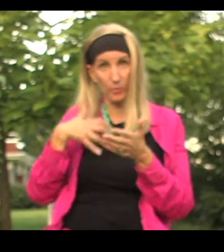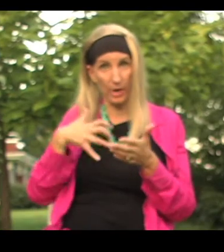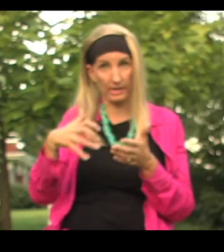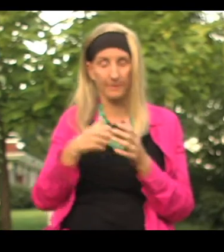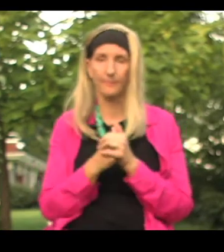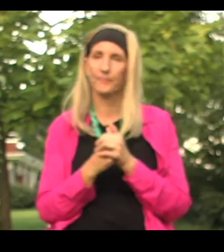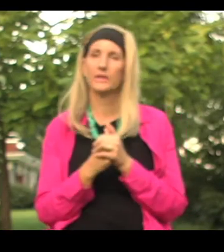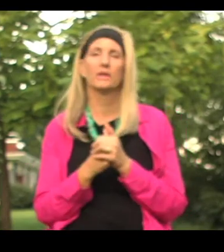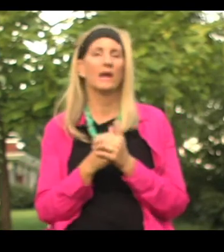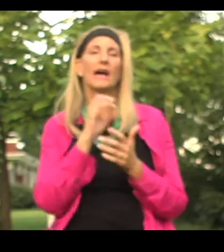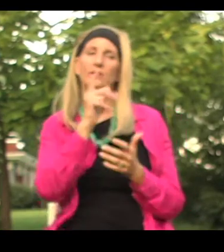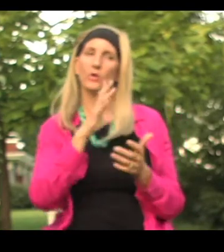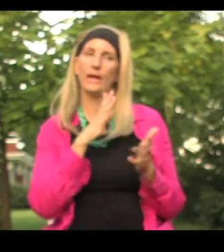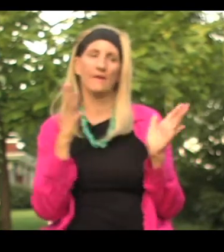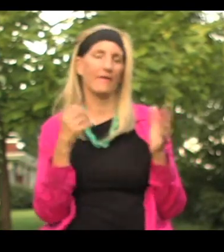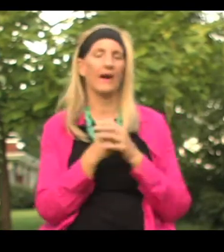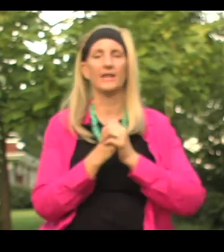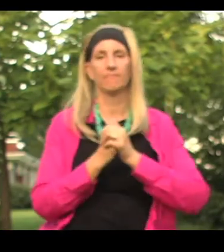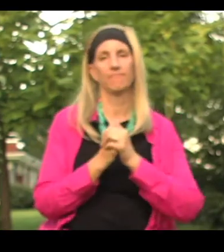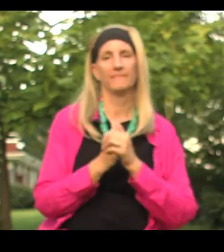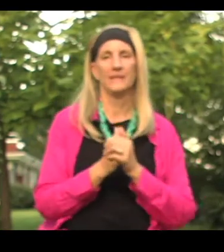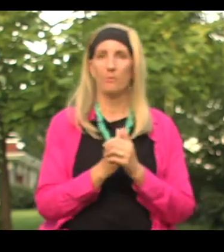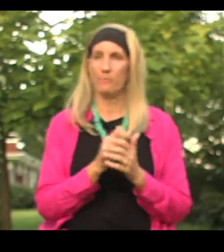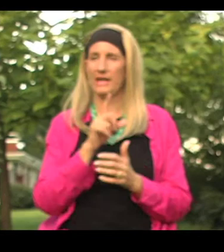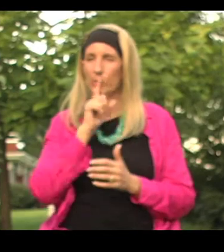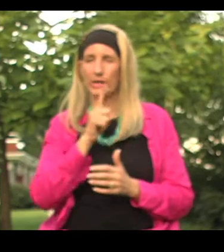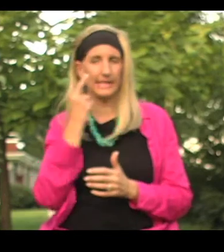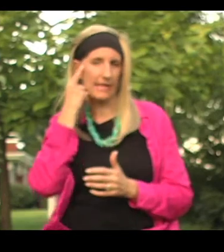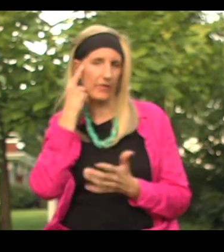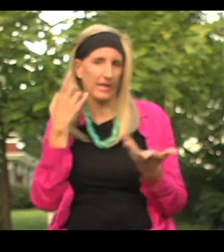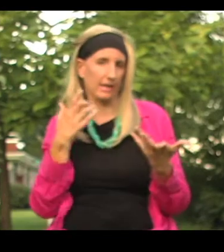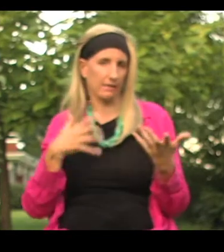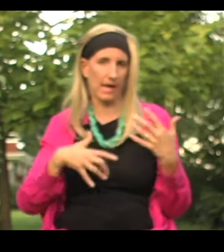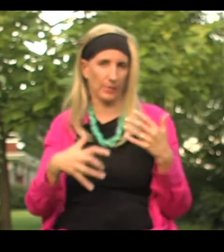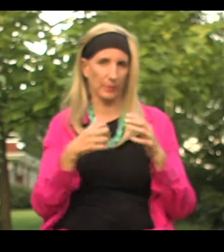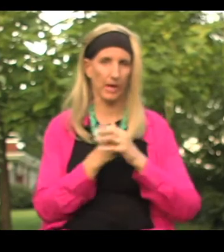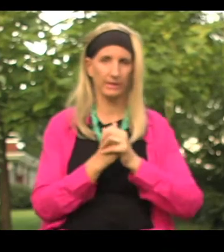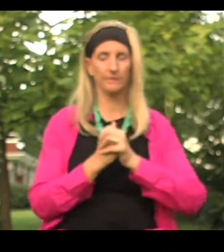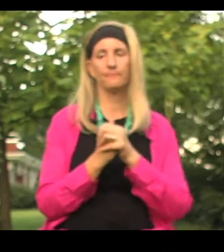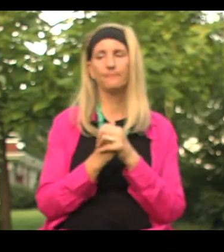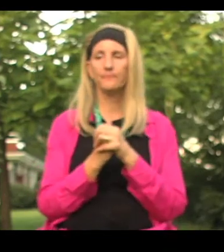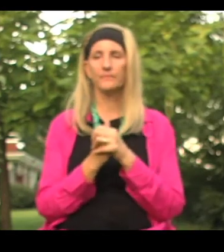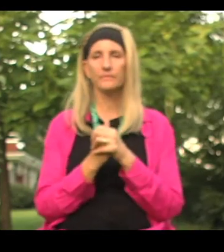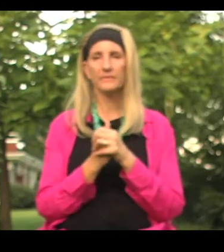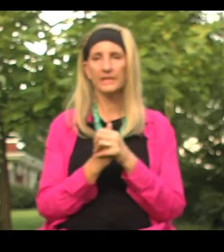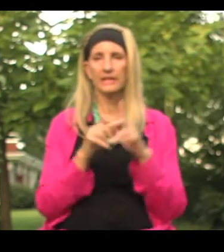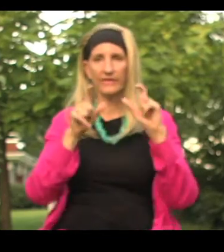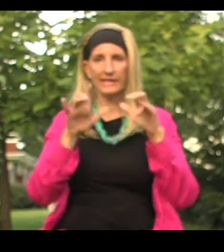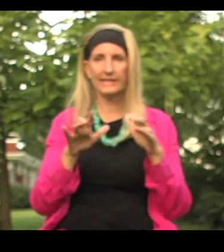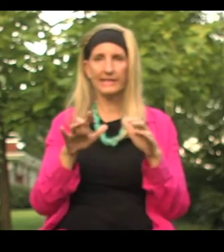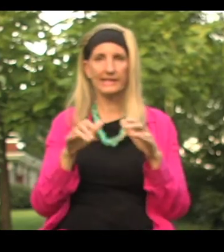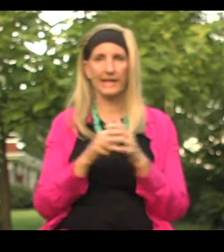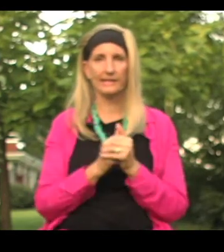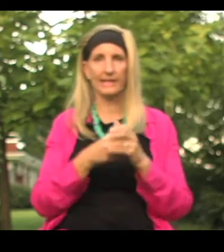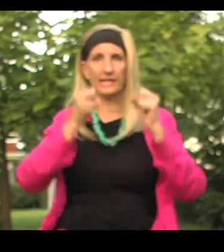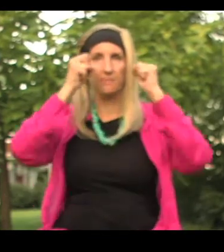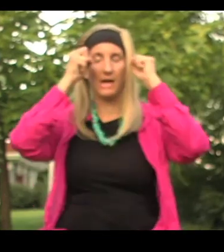pregnant." I said, "Okay, fine." But I really didn't think that I was pregnant. They did the test, and to my